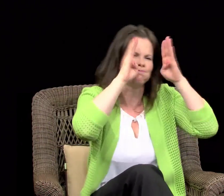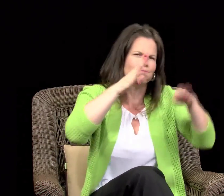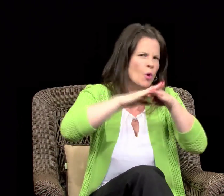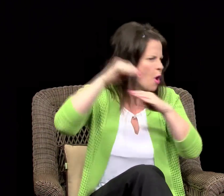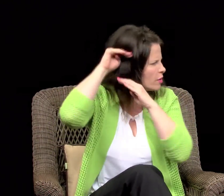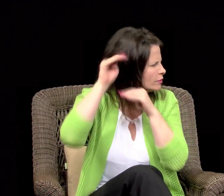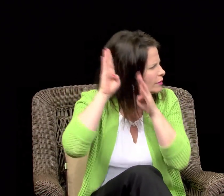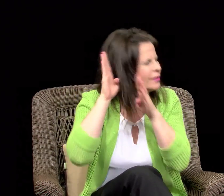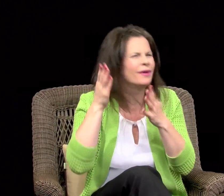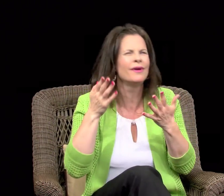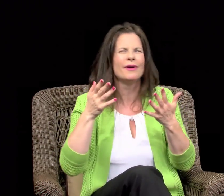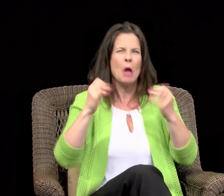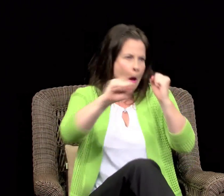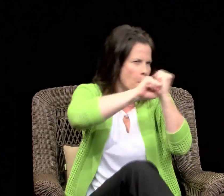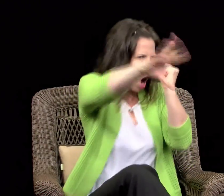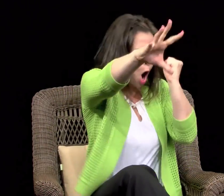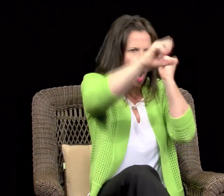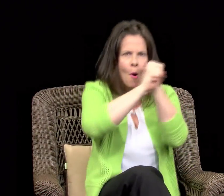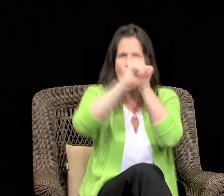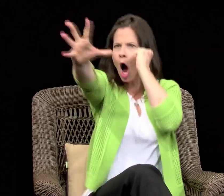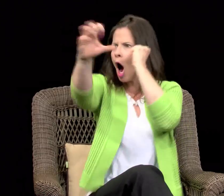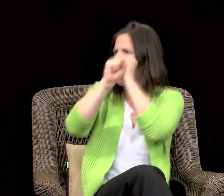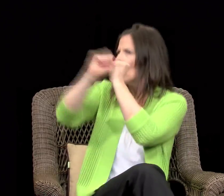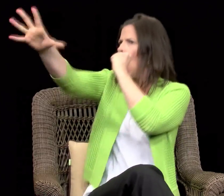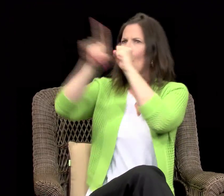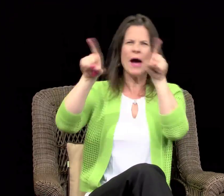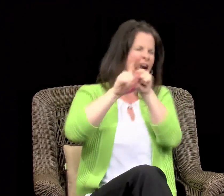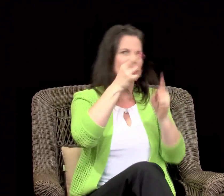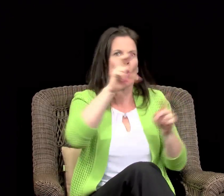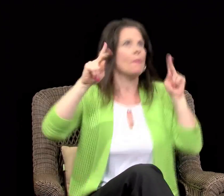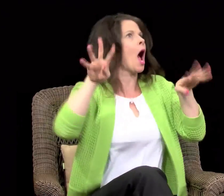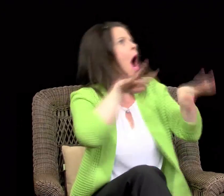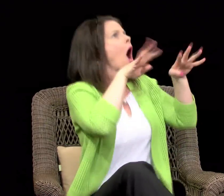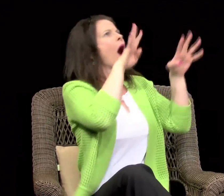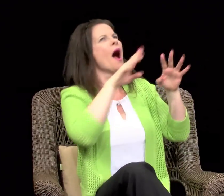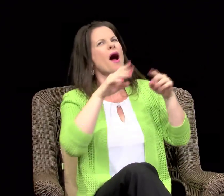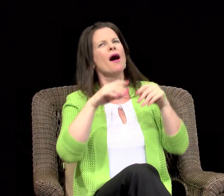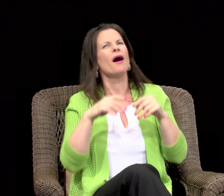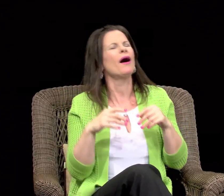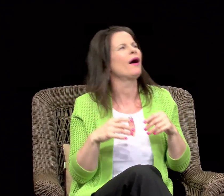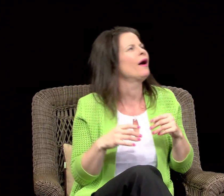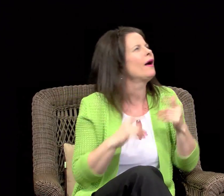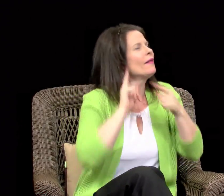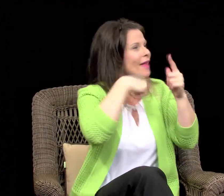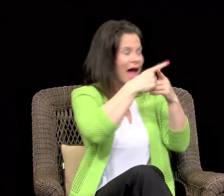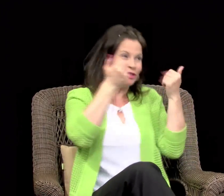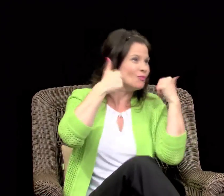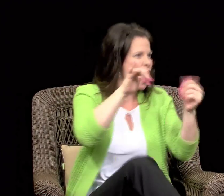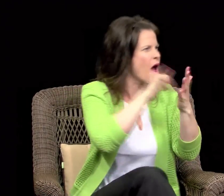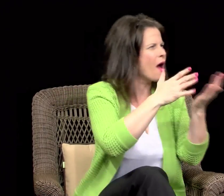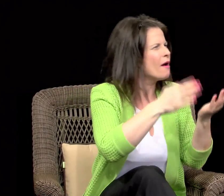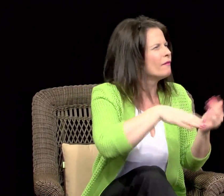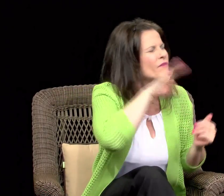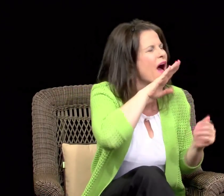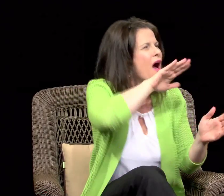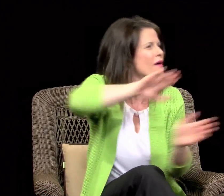those who sell hearing aids, who advertise and only focus on the